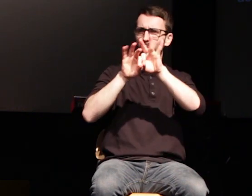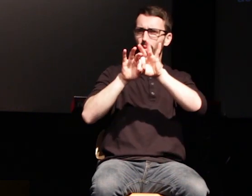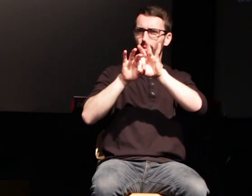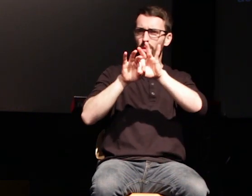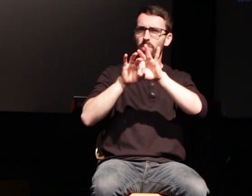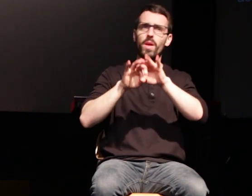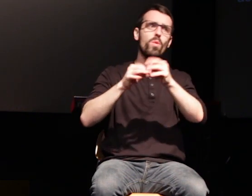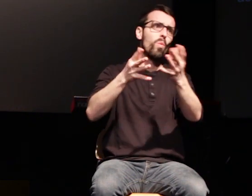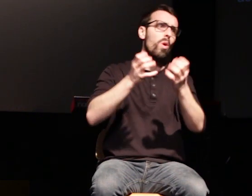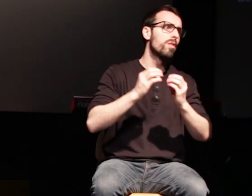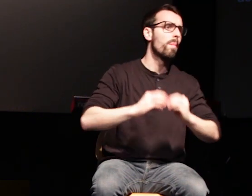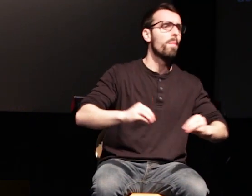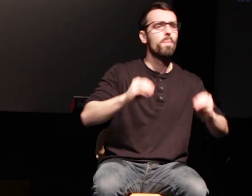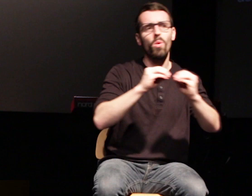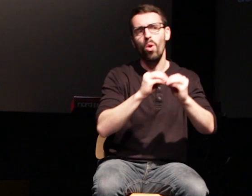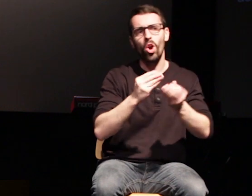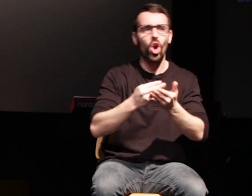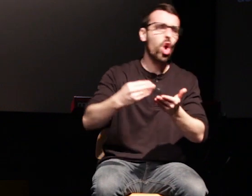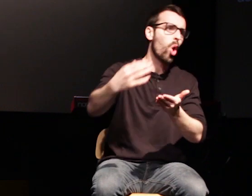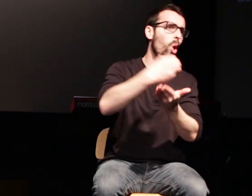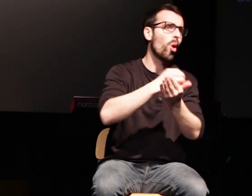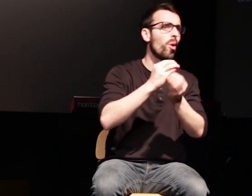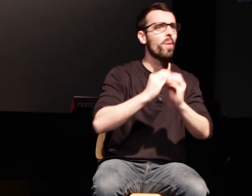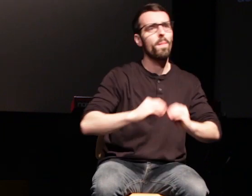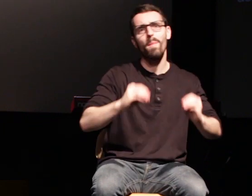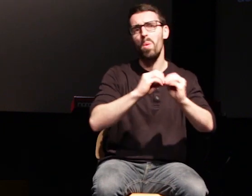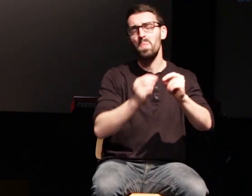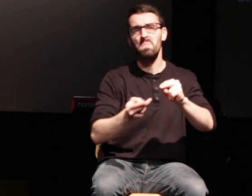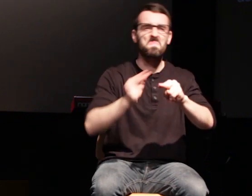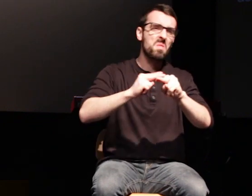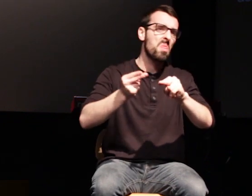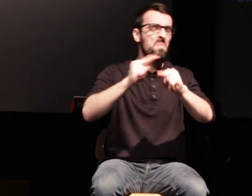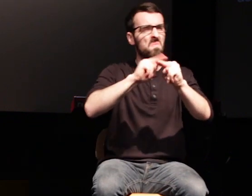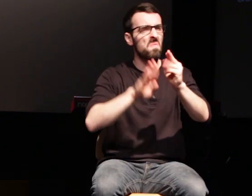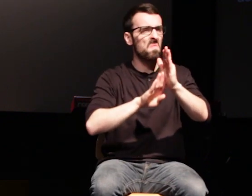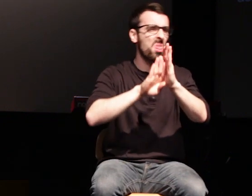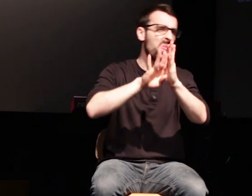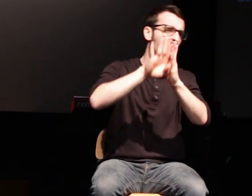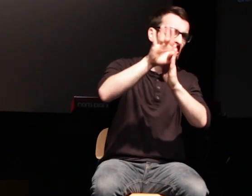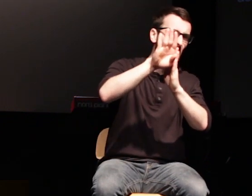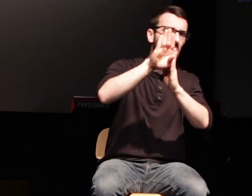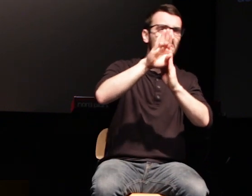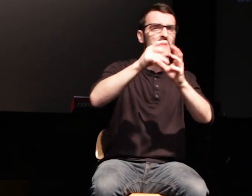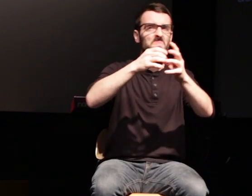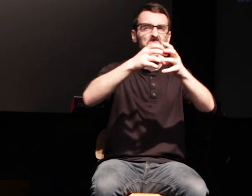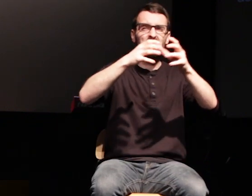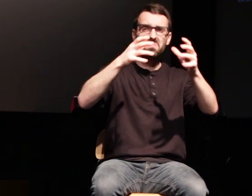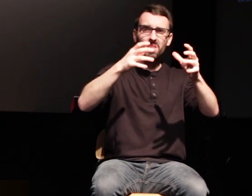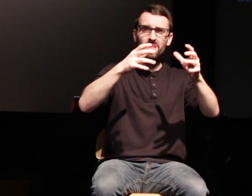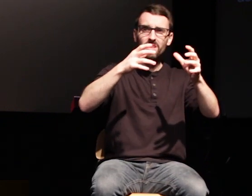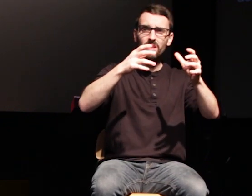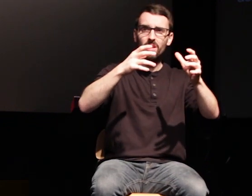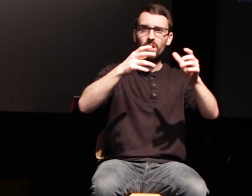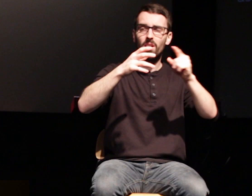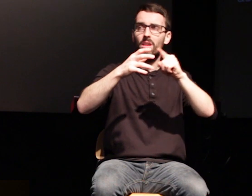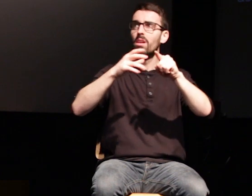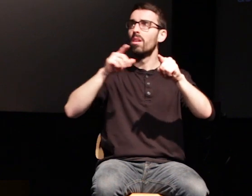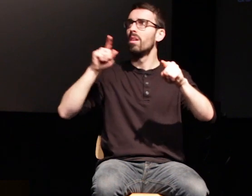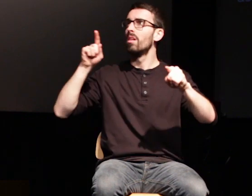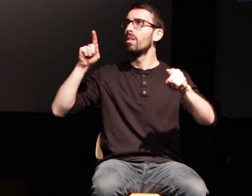and to be more and to earn more and to have more and to store up more and to provide more, in their desire to do this, it so chokes